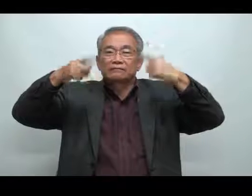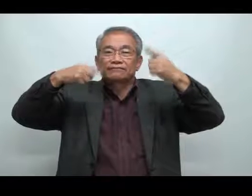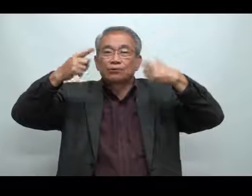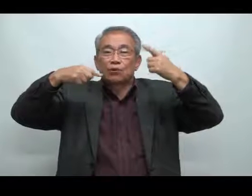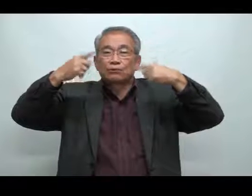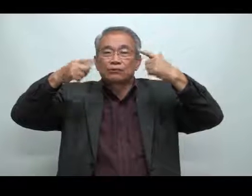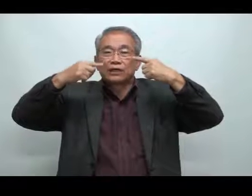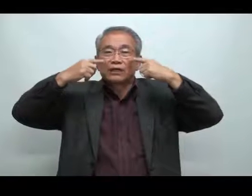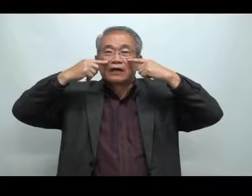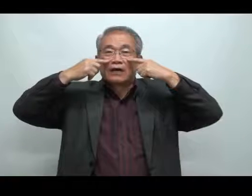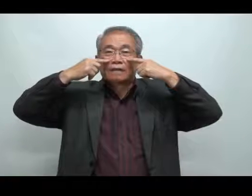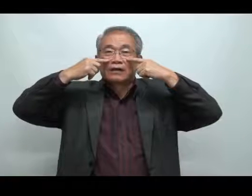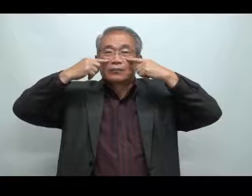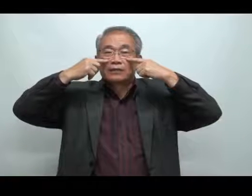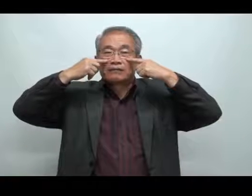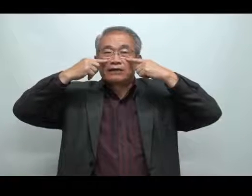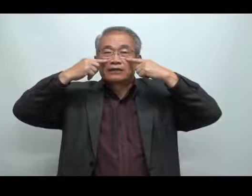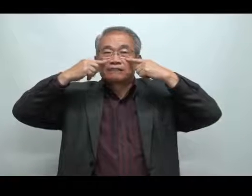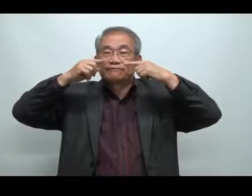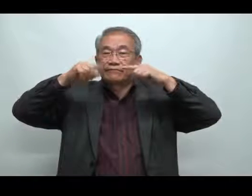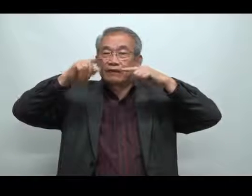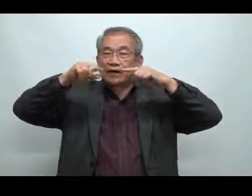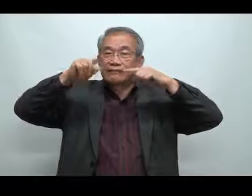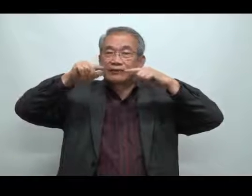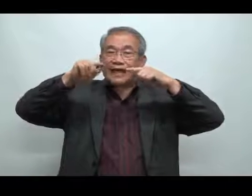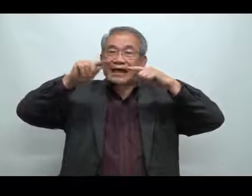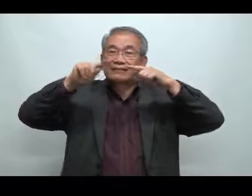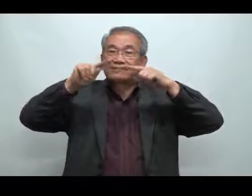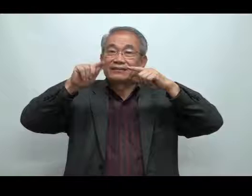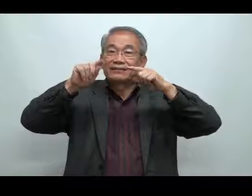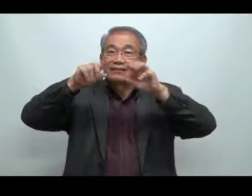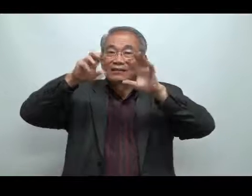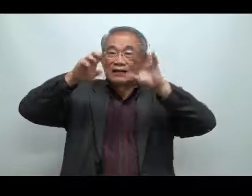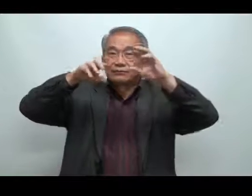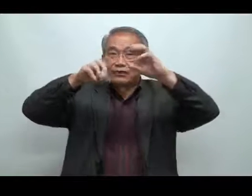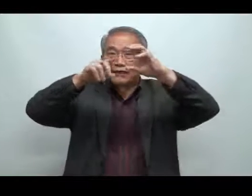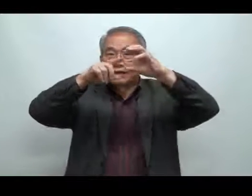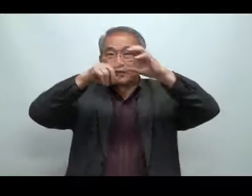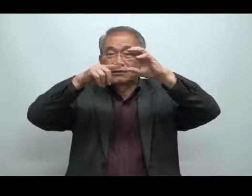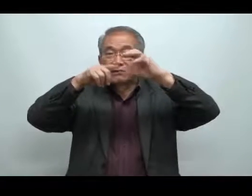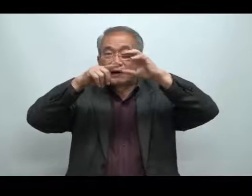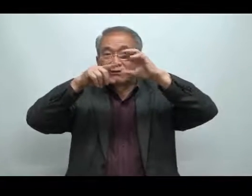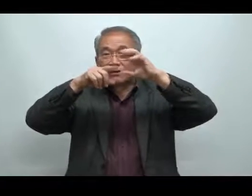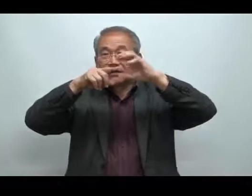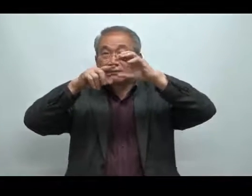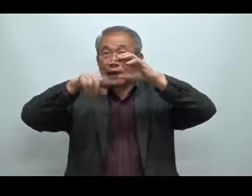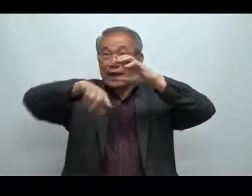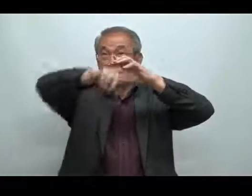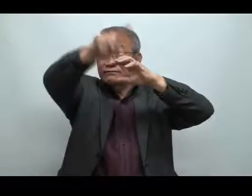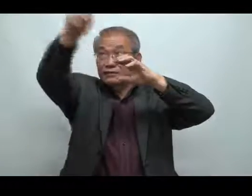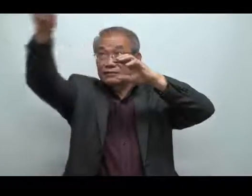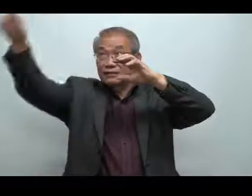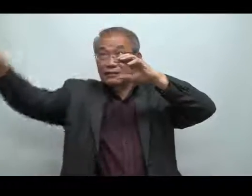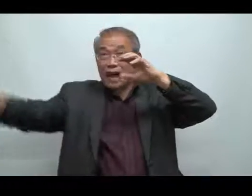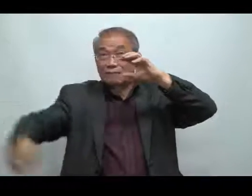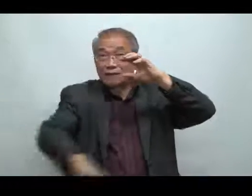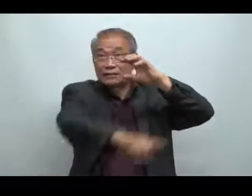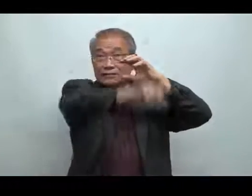of tones. When it is activated, ringing in your mouth, it will activate the harmonics in